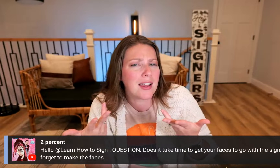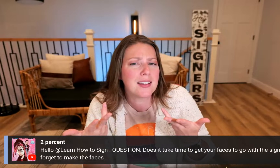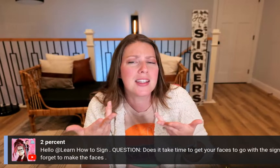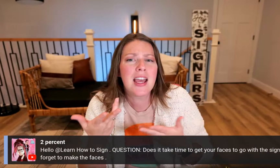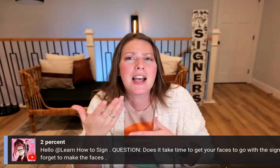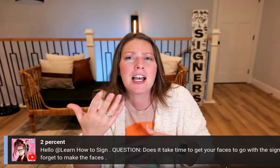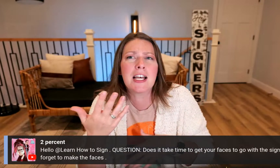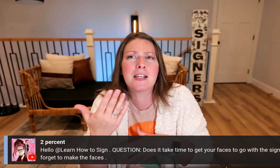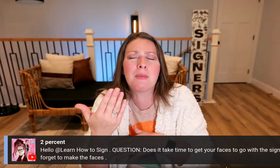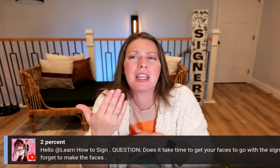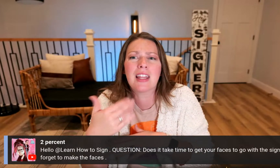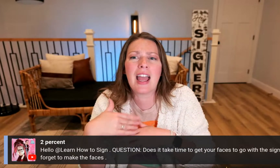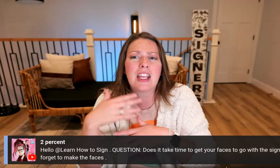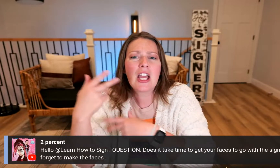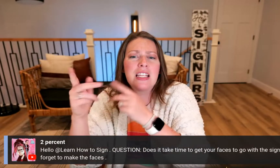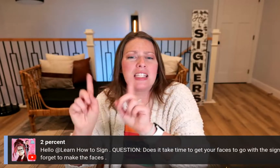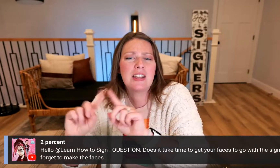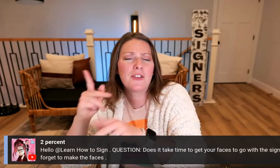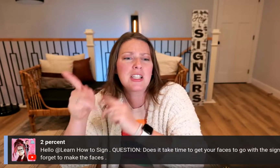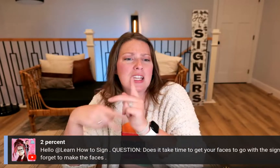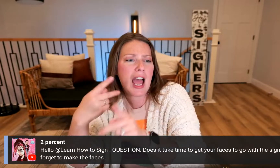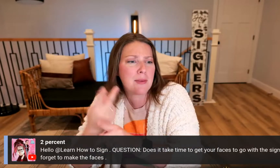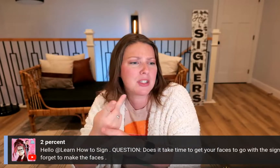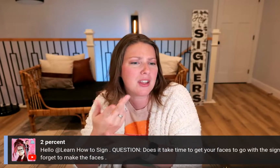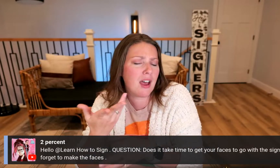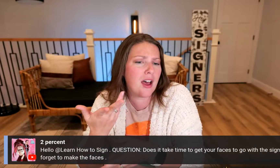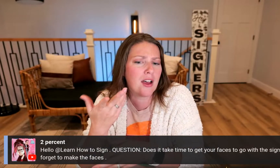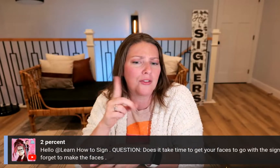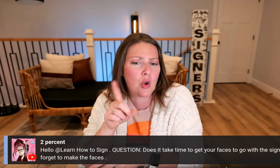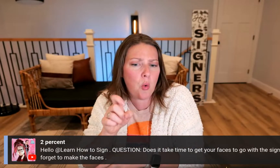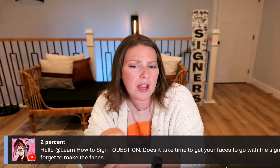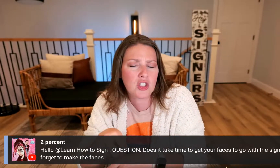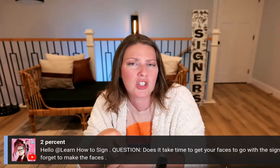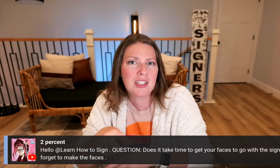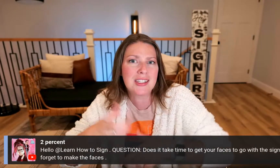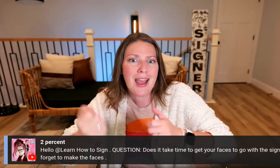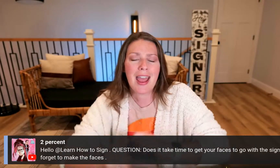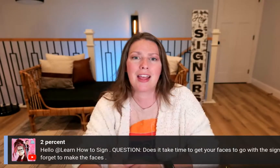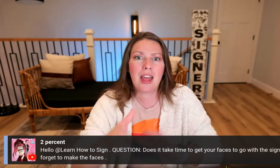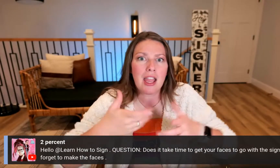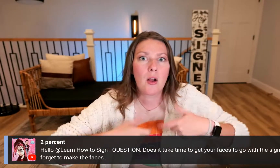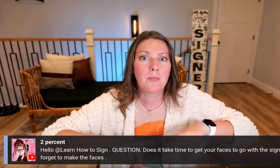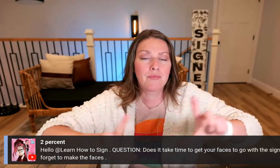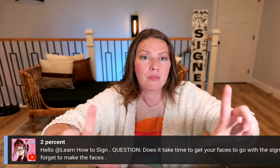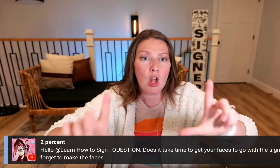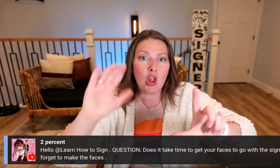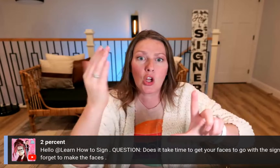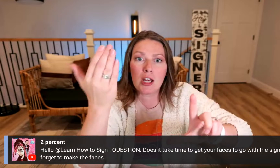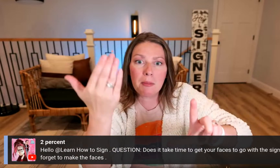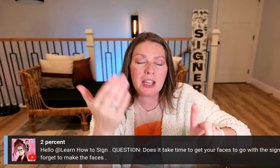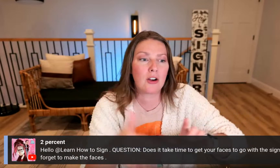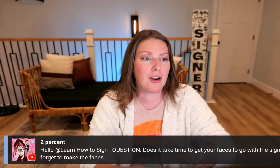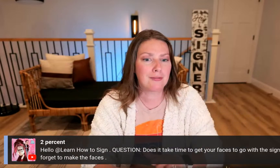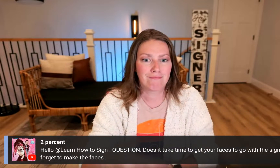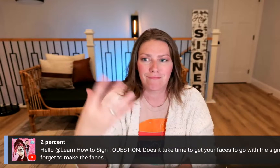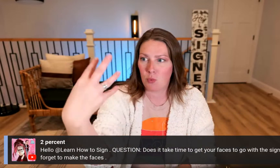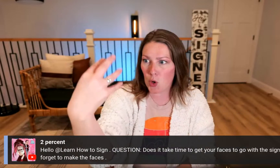beforehand in like different types of questions and like look in a mirror,